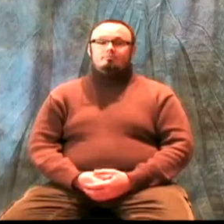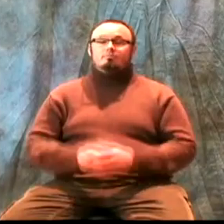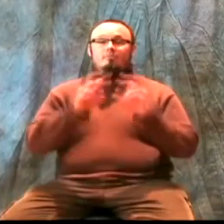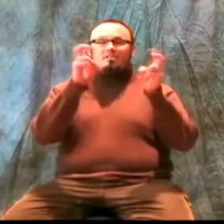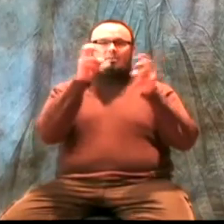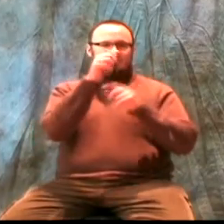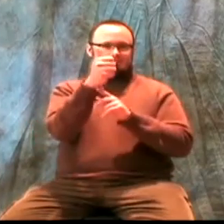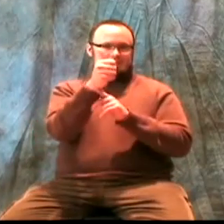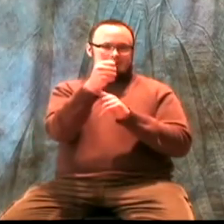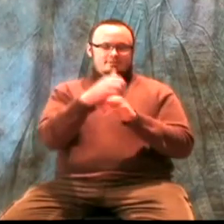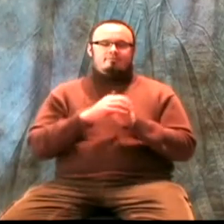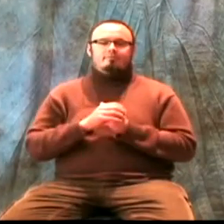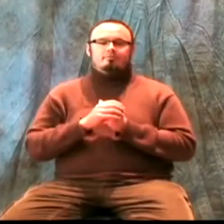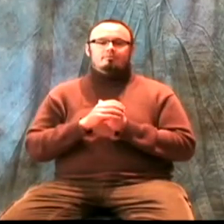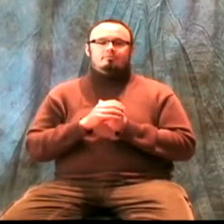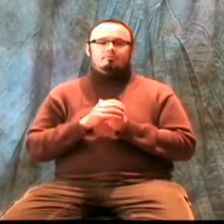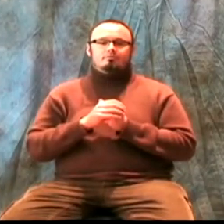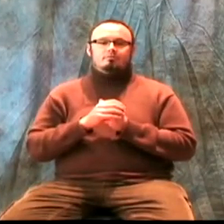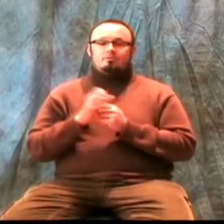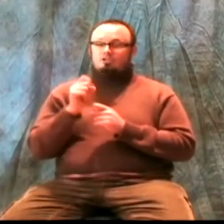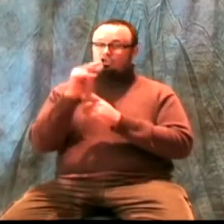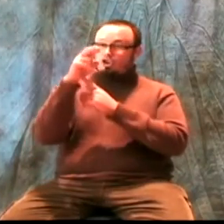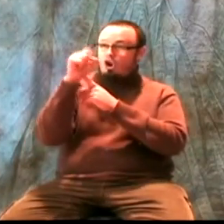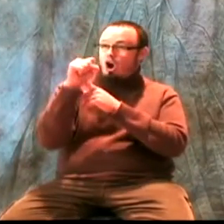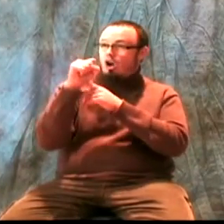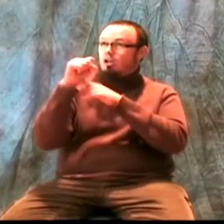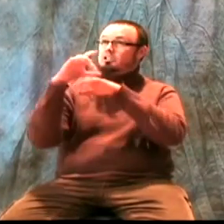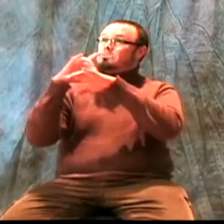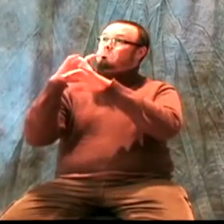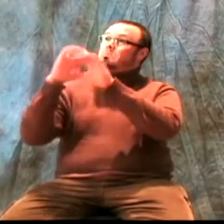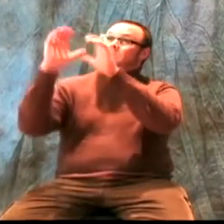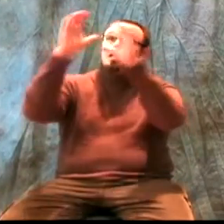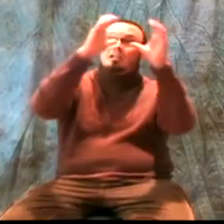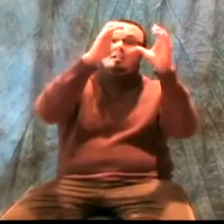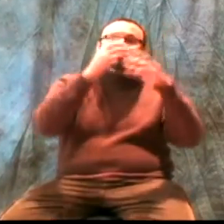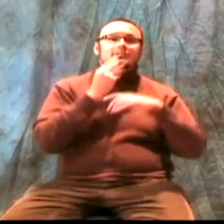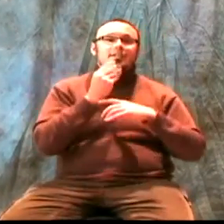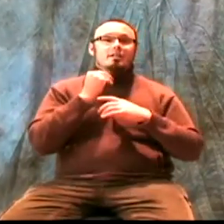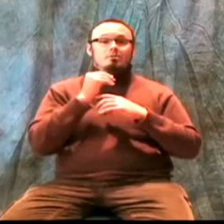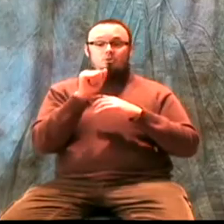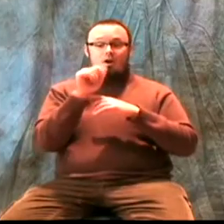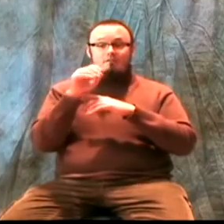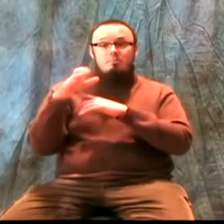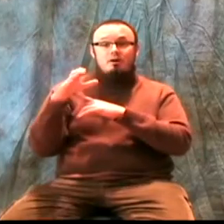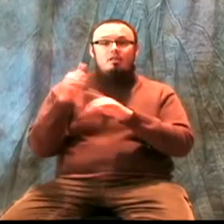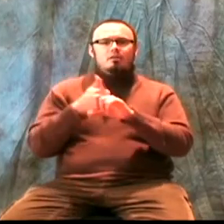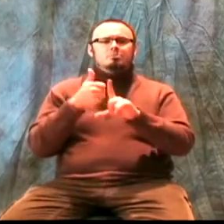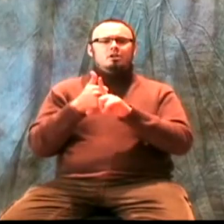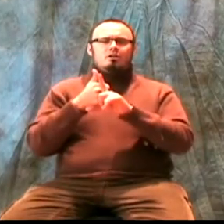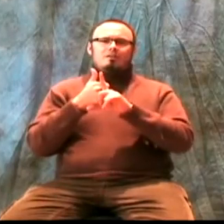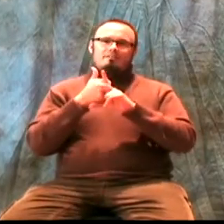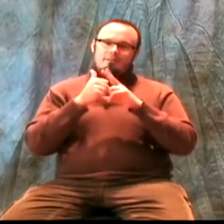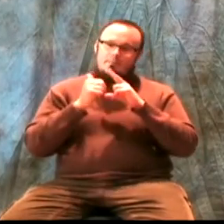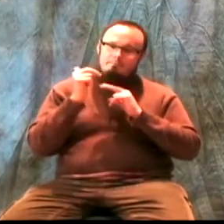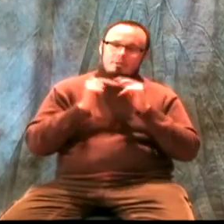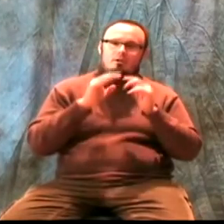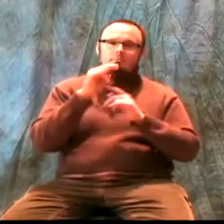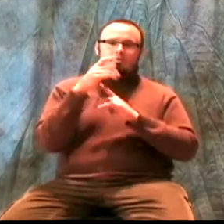Topic 10. Stars, planets, and the Hebrew alphabet are the building blocks of creation. Written by Rabbi